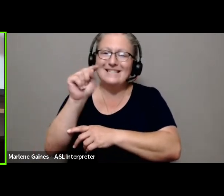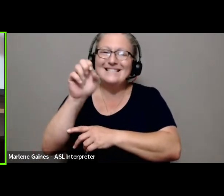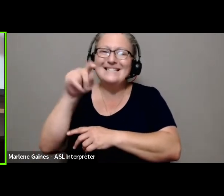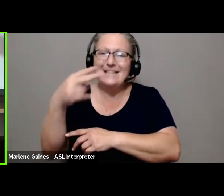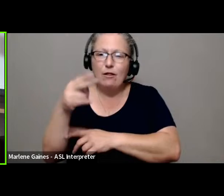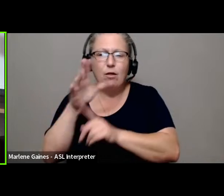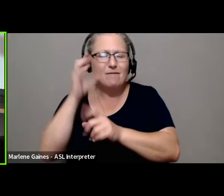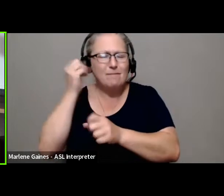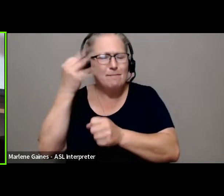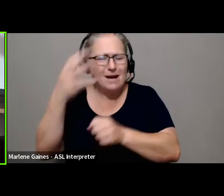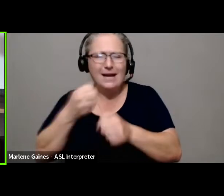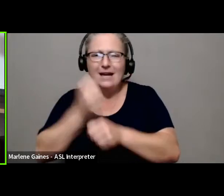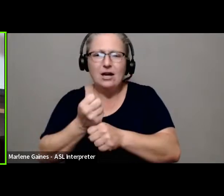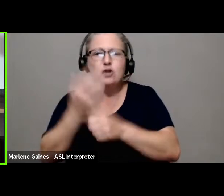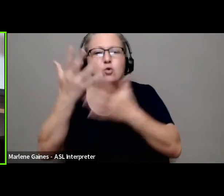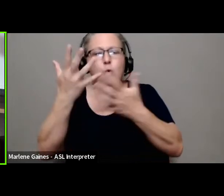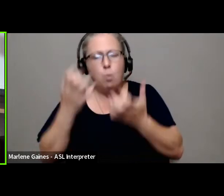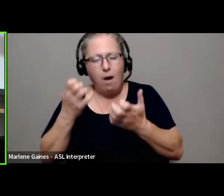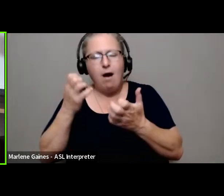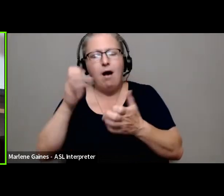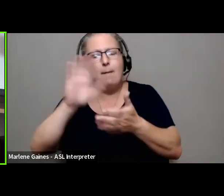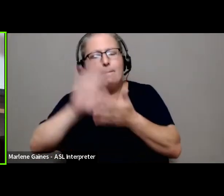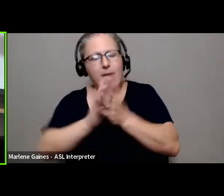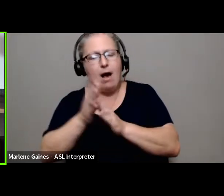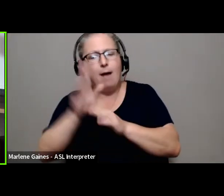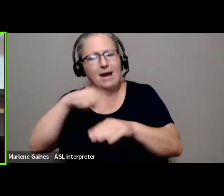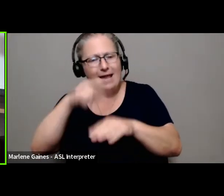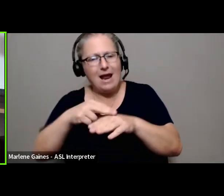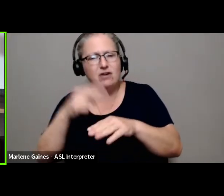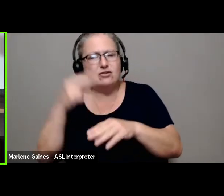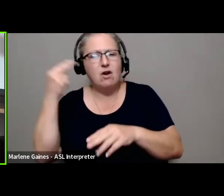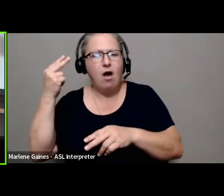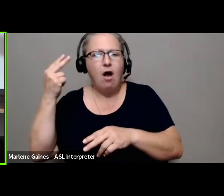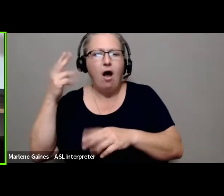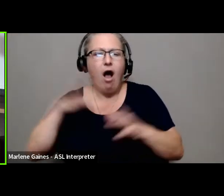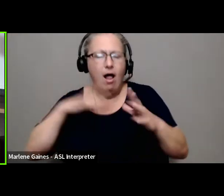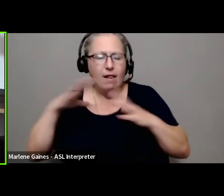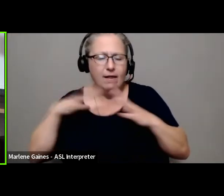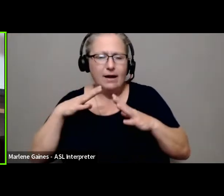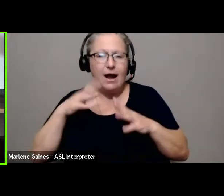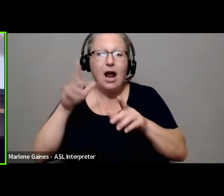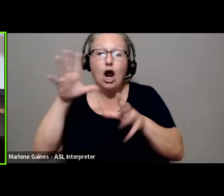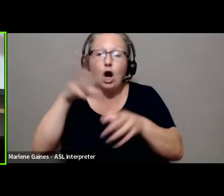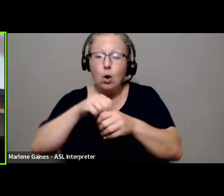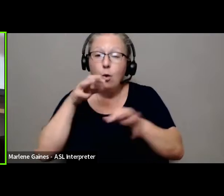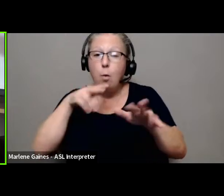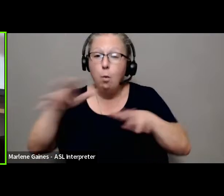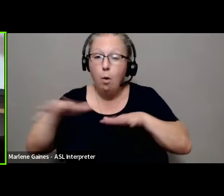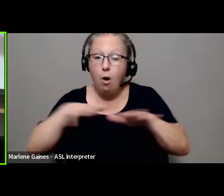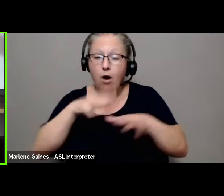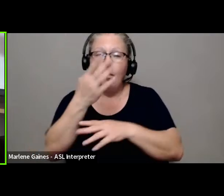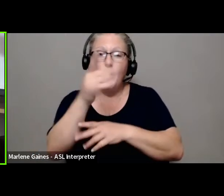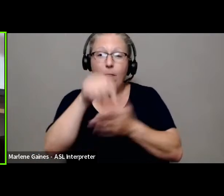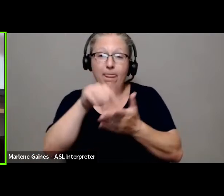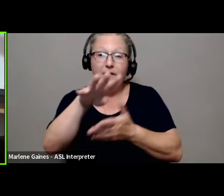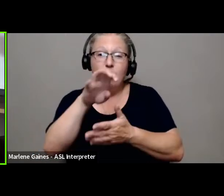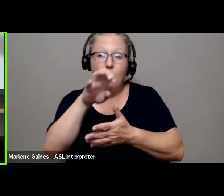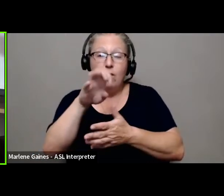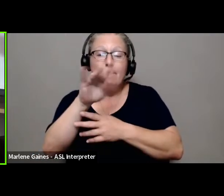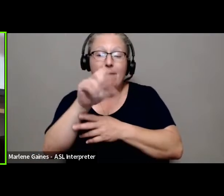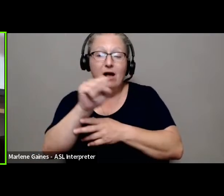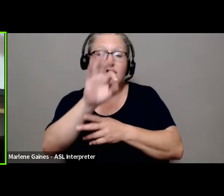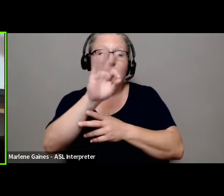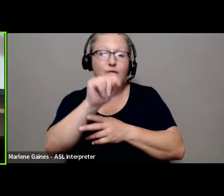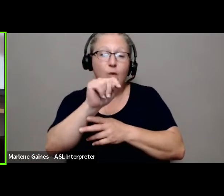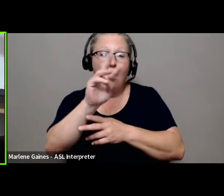June 19 to become a national holiday, which included walking 1,400 miles from Fort Worth, Texas to